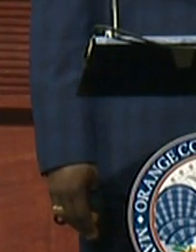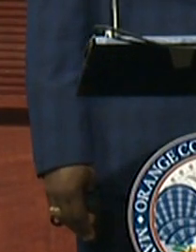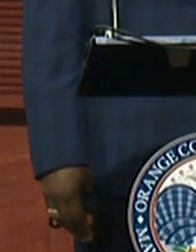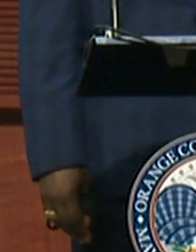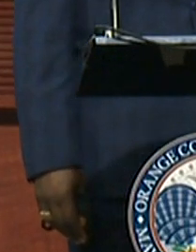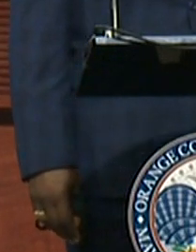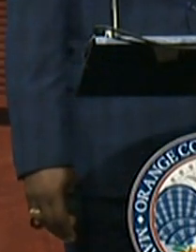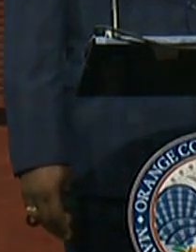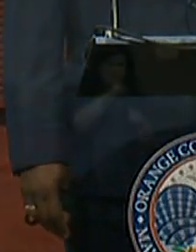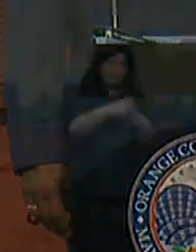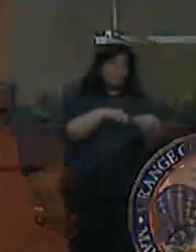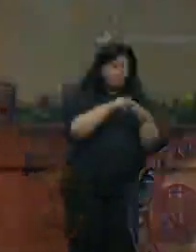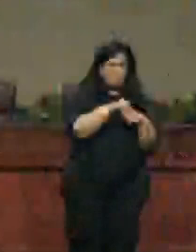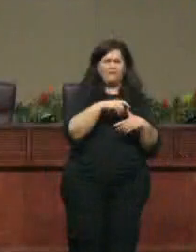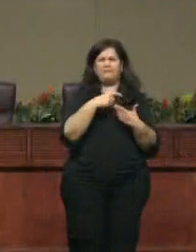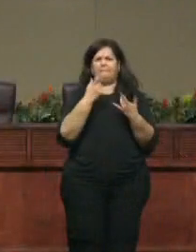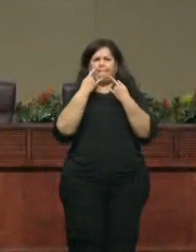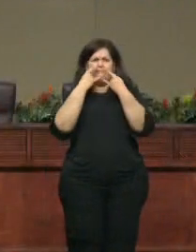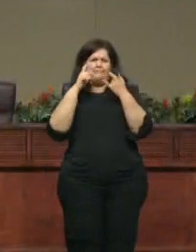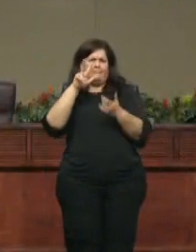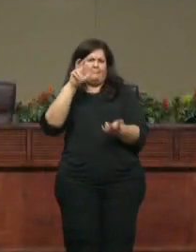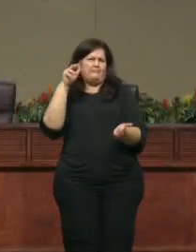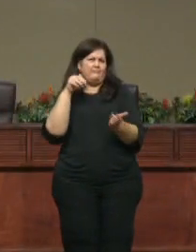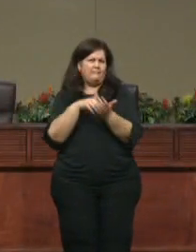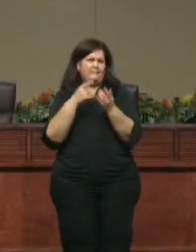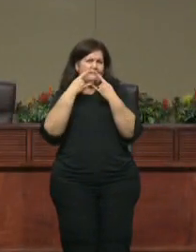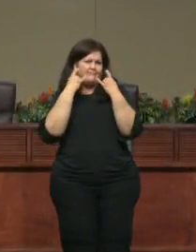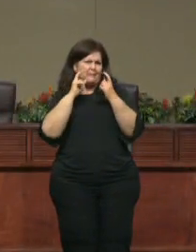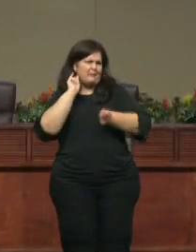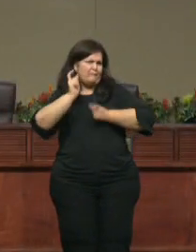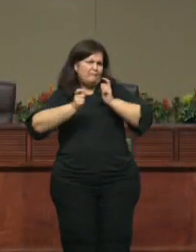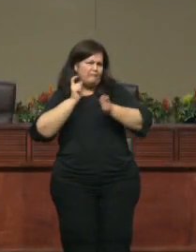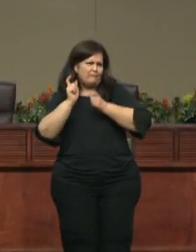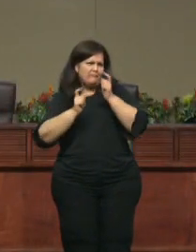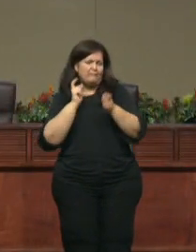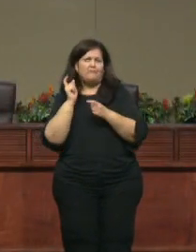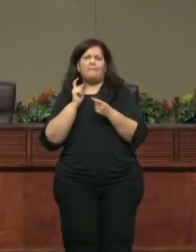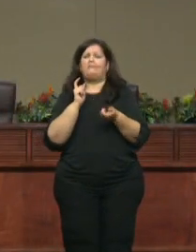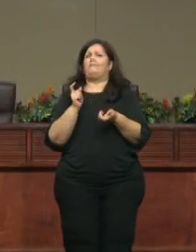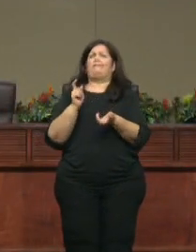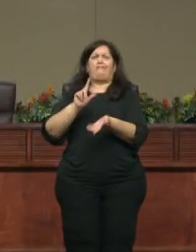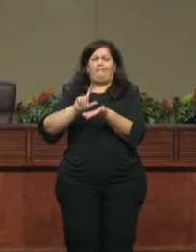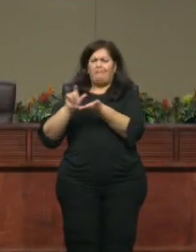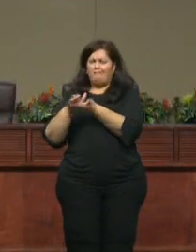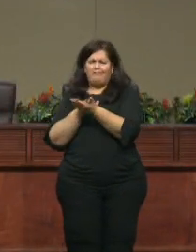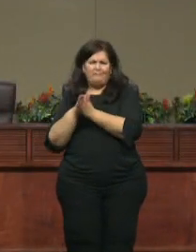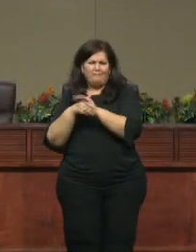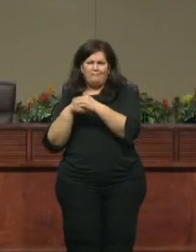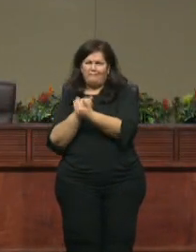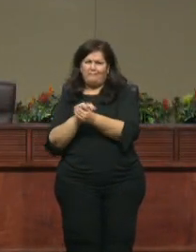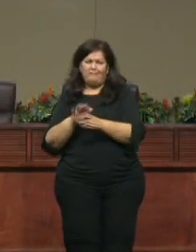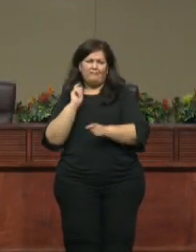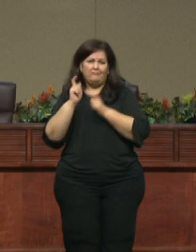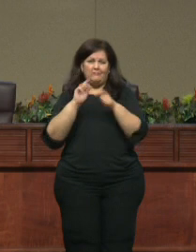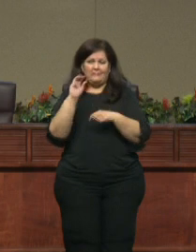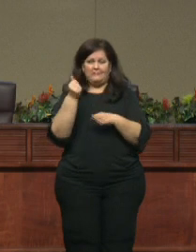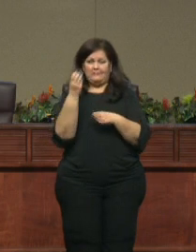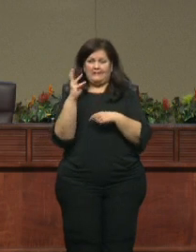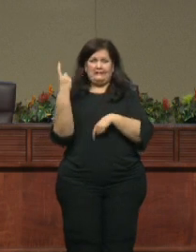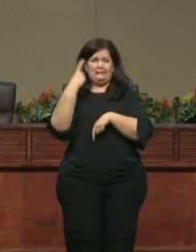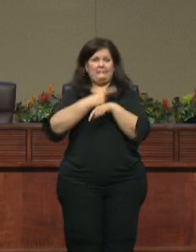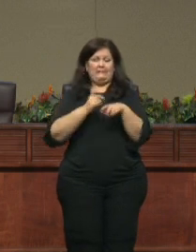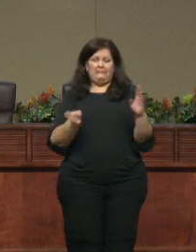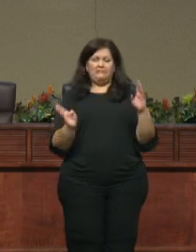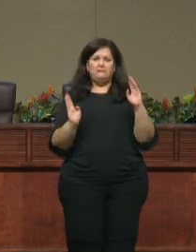300,000 face masks, and over 6,000 bottles of hand sanitizer within a 16-day period of time as